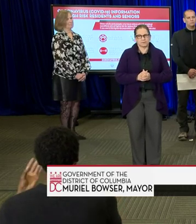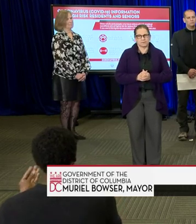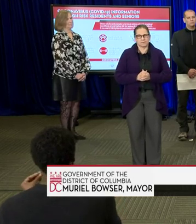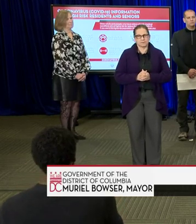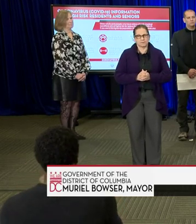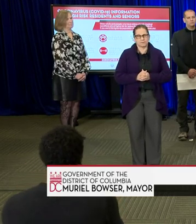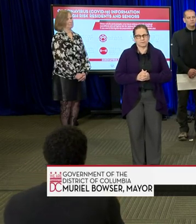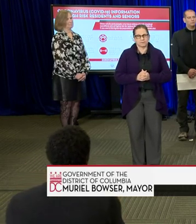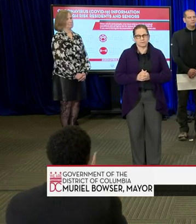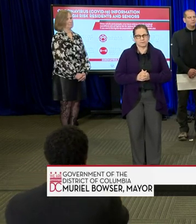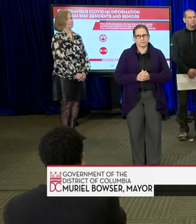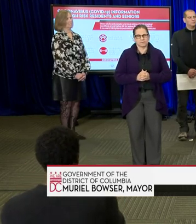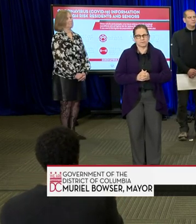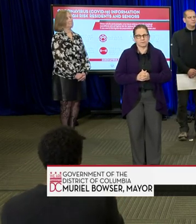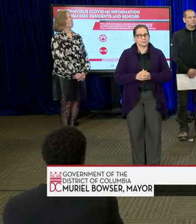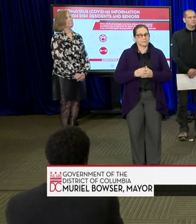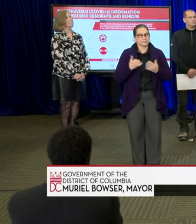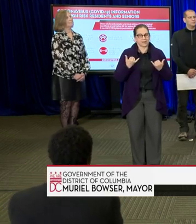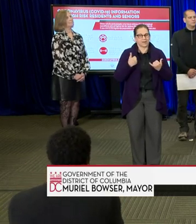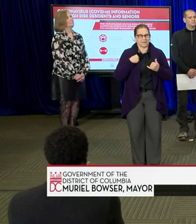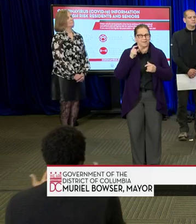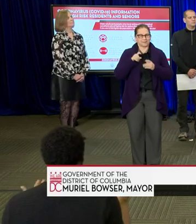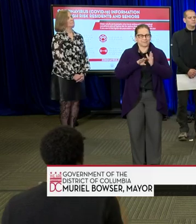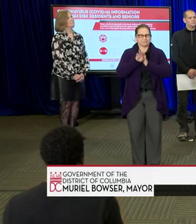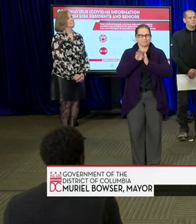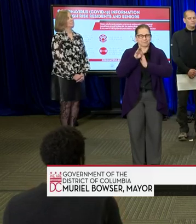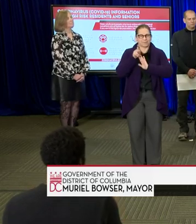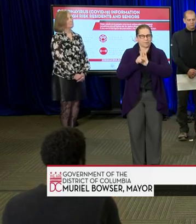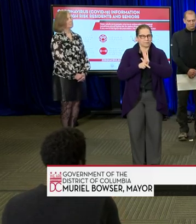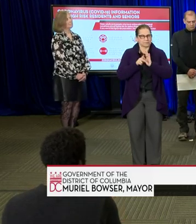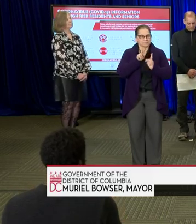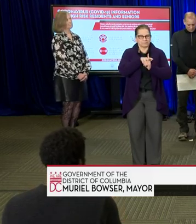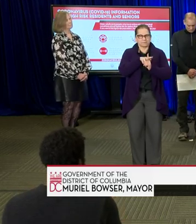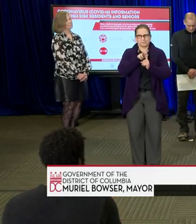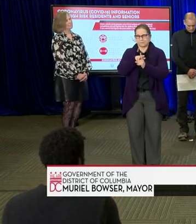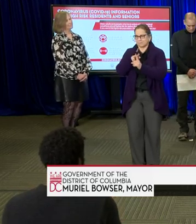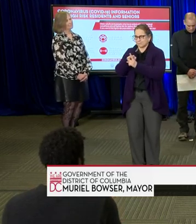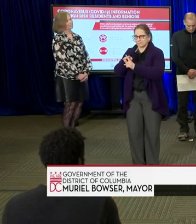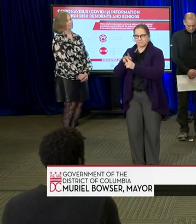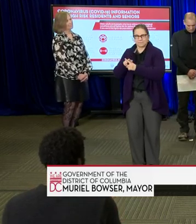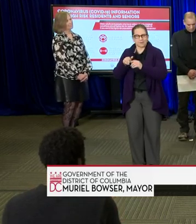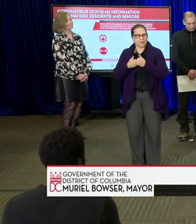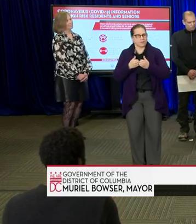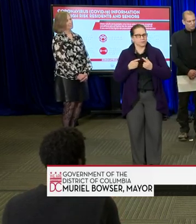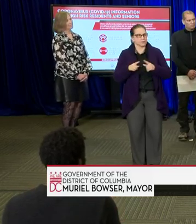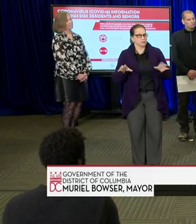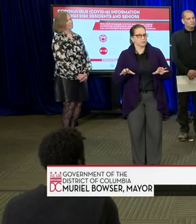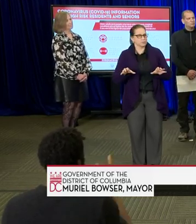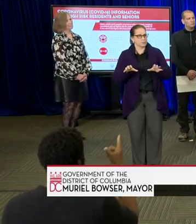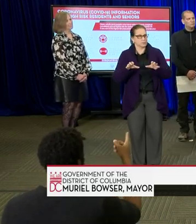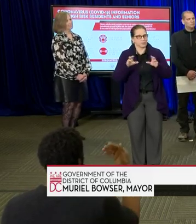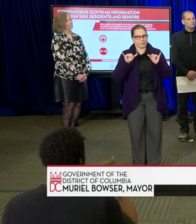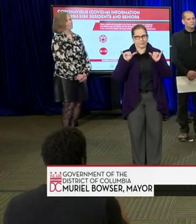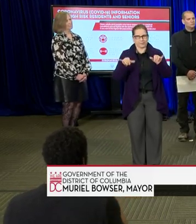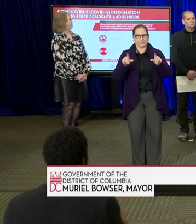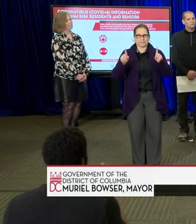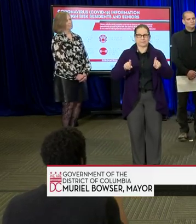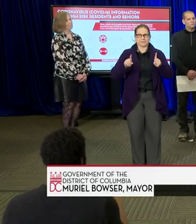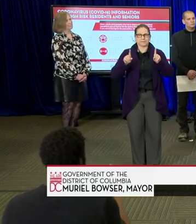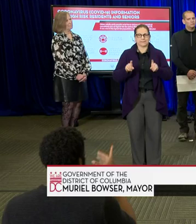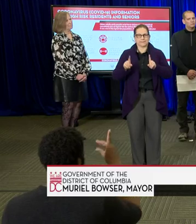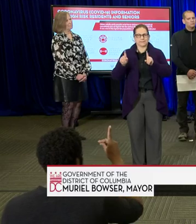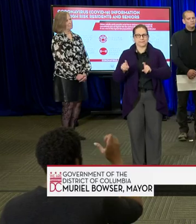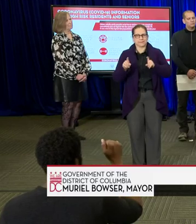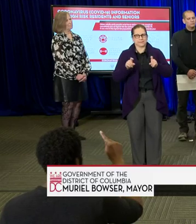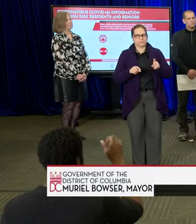future. Dr. Nesbitt, I'm wondering if two things. One, do you have any geographic data, like a